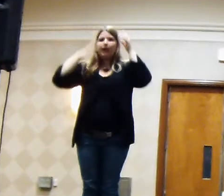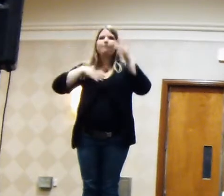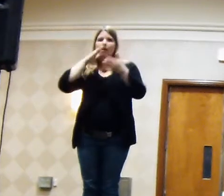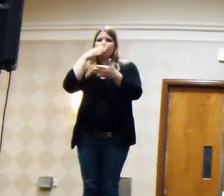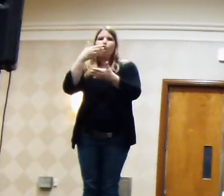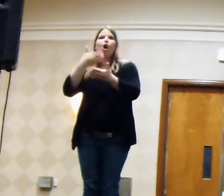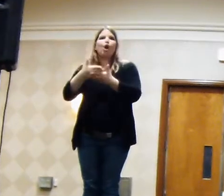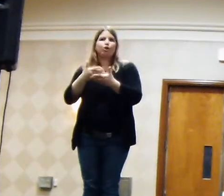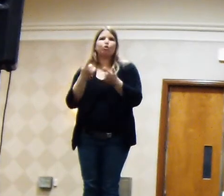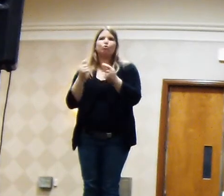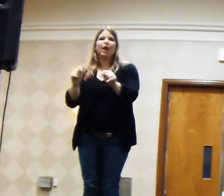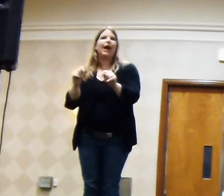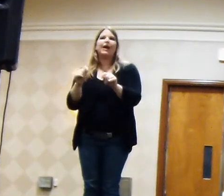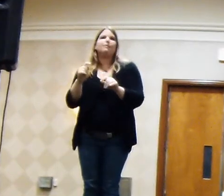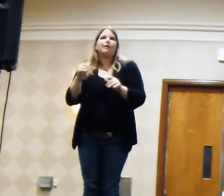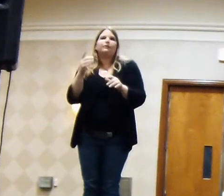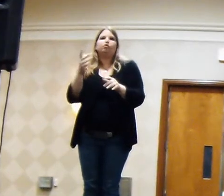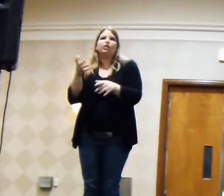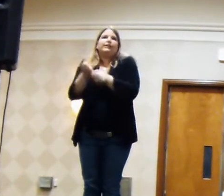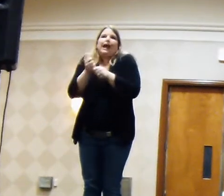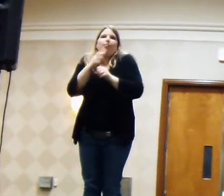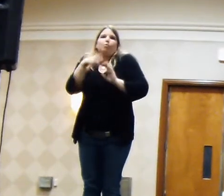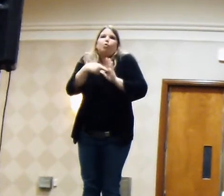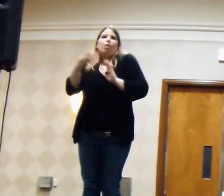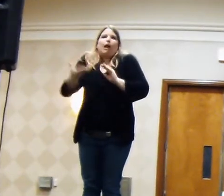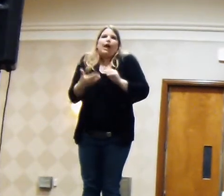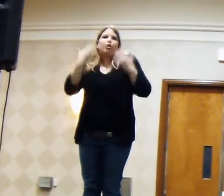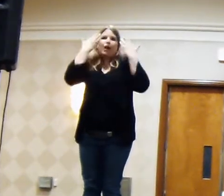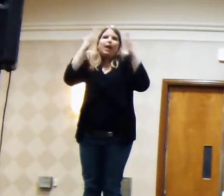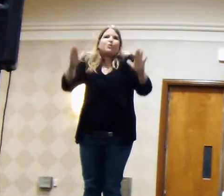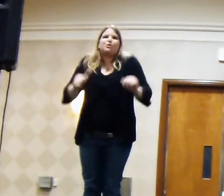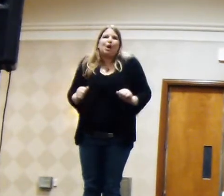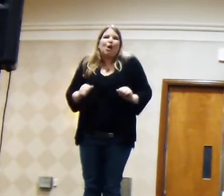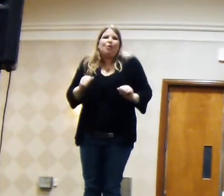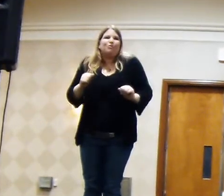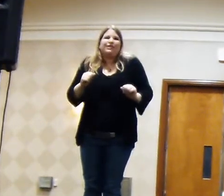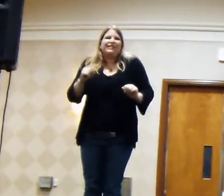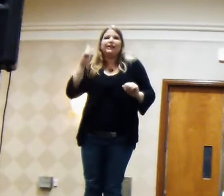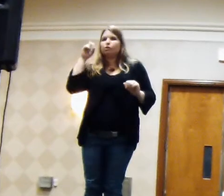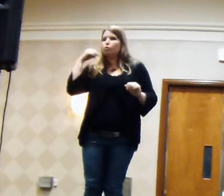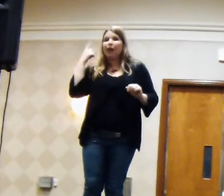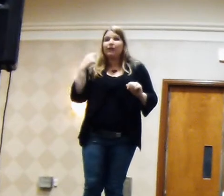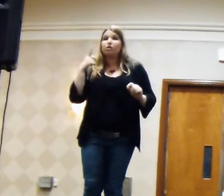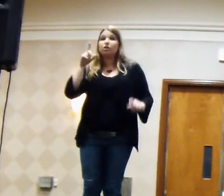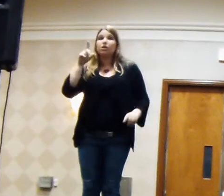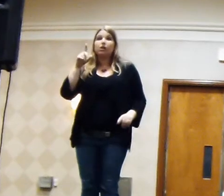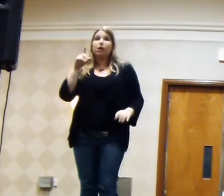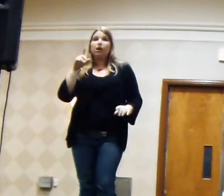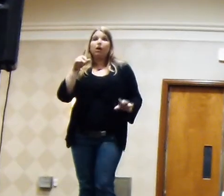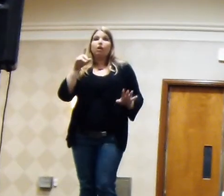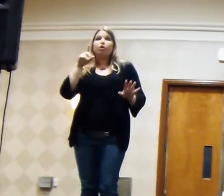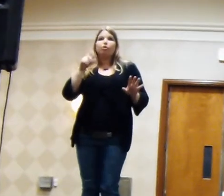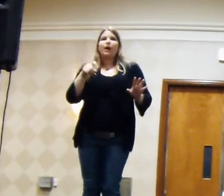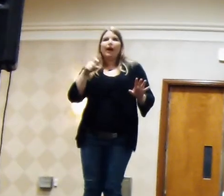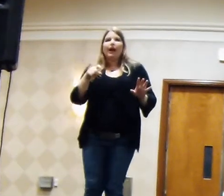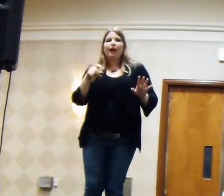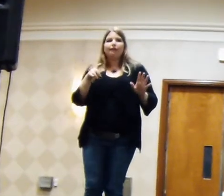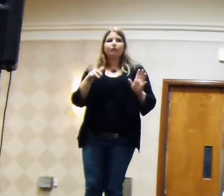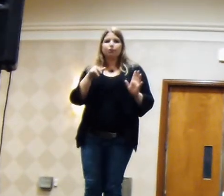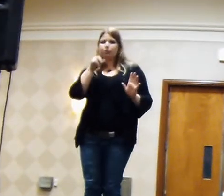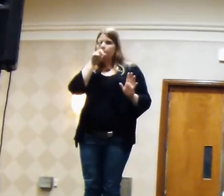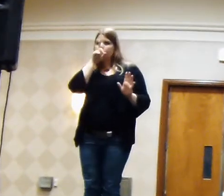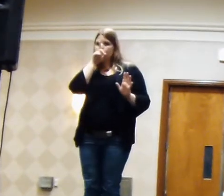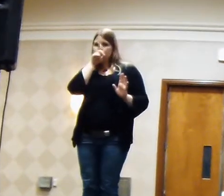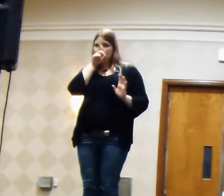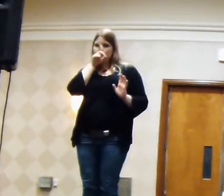But I don't know, they don't tell you. It's so crazy when you audition for this stuff, they give you fake sides and you have no